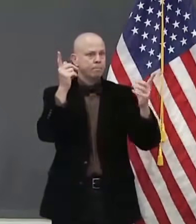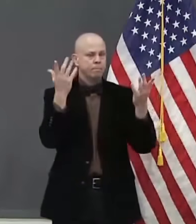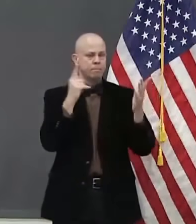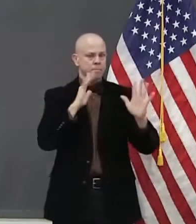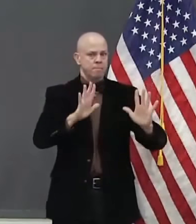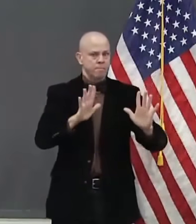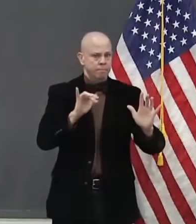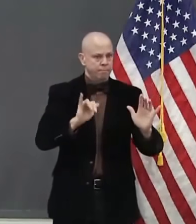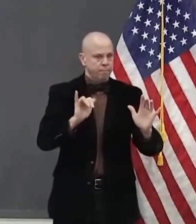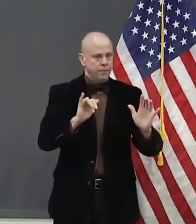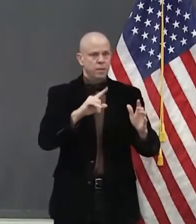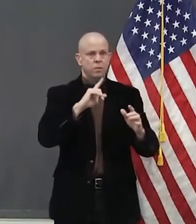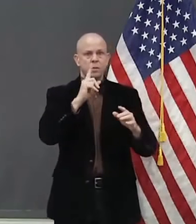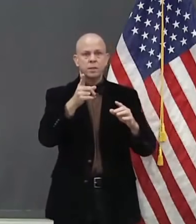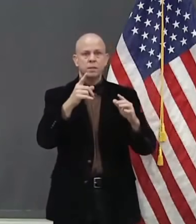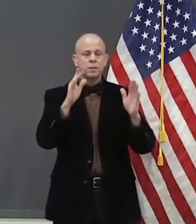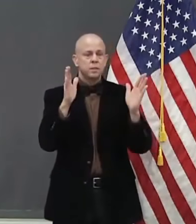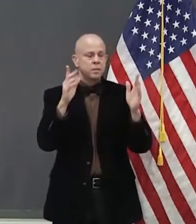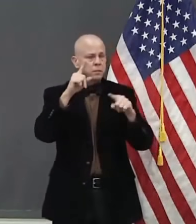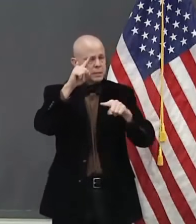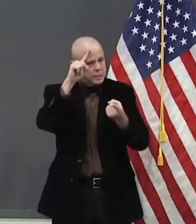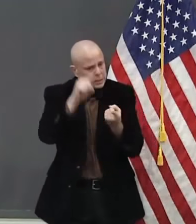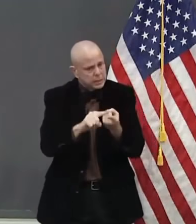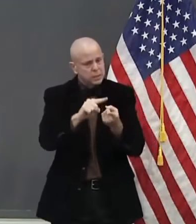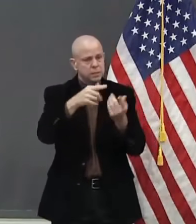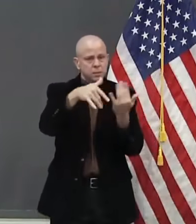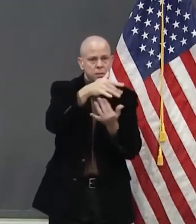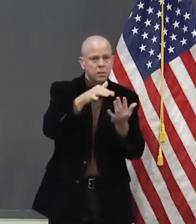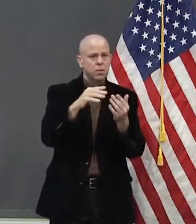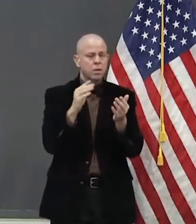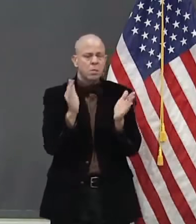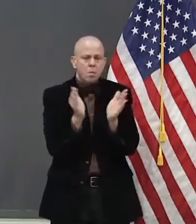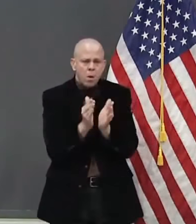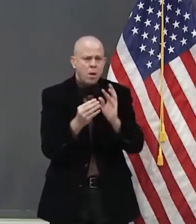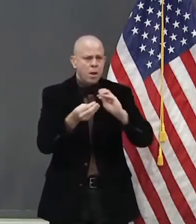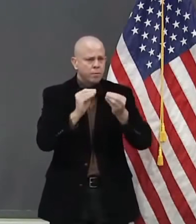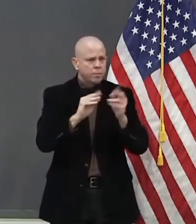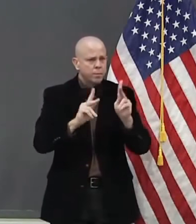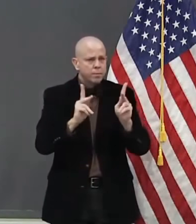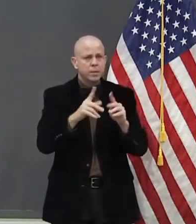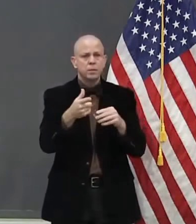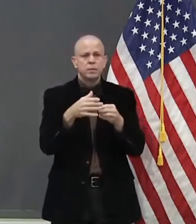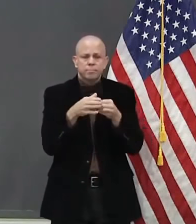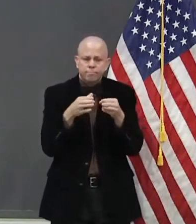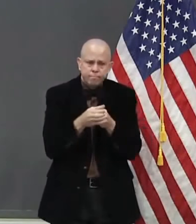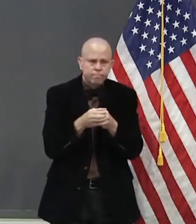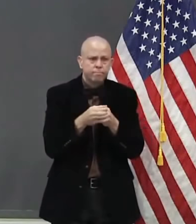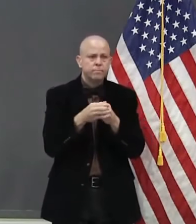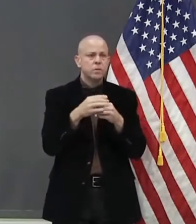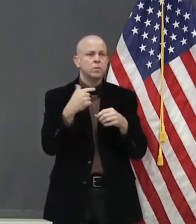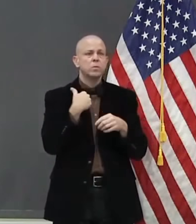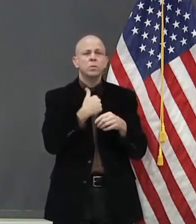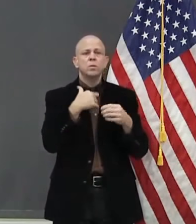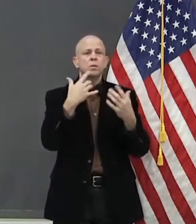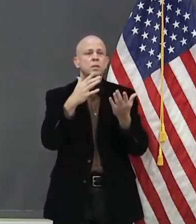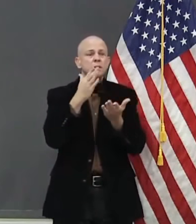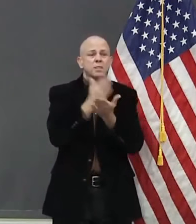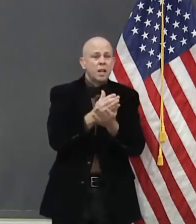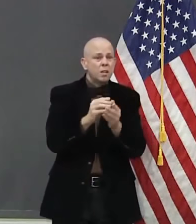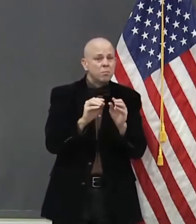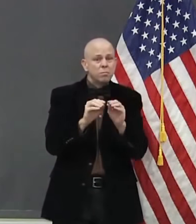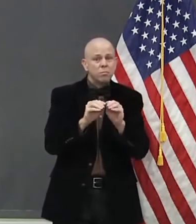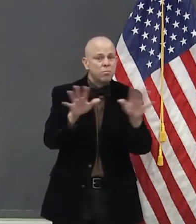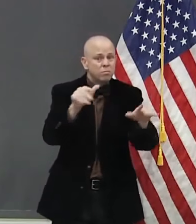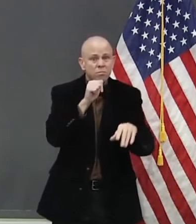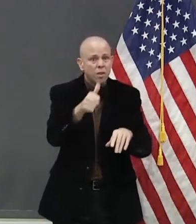gathering small and keep your bubble, your social bubble small. If we don't stop the spread, further closures are